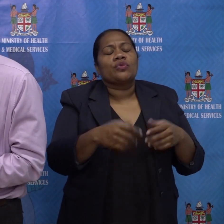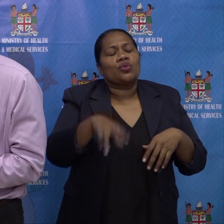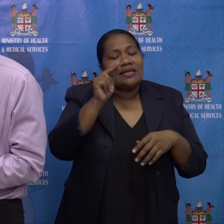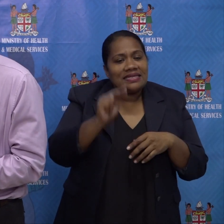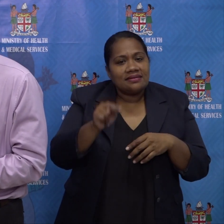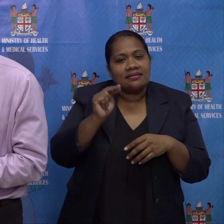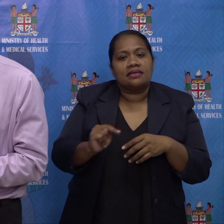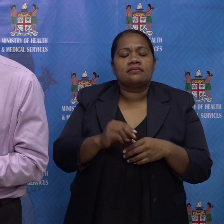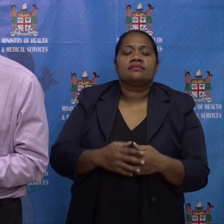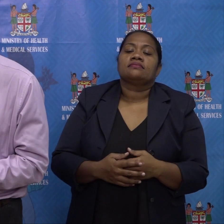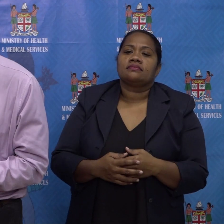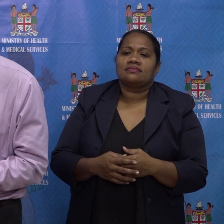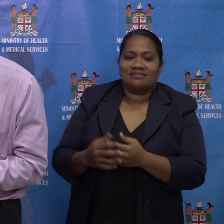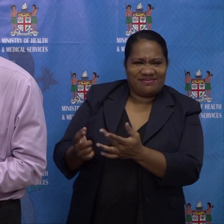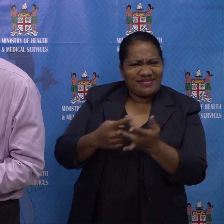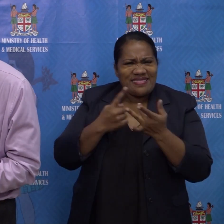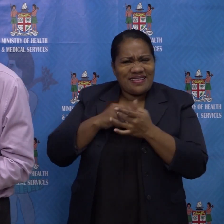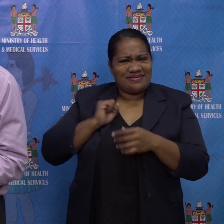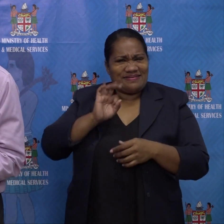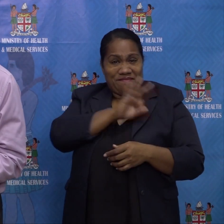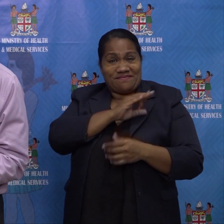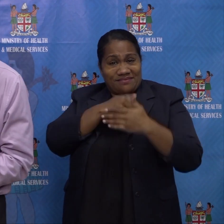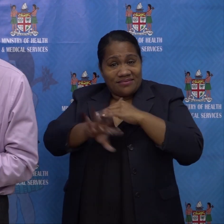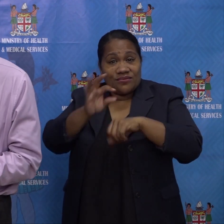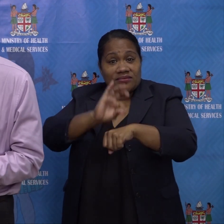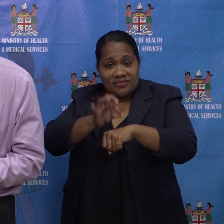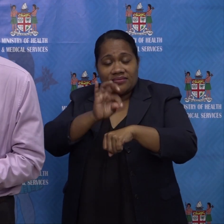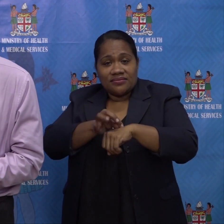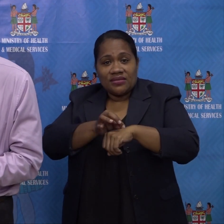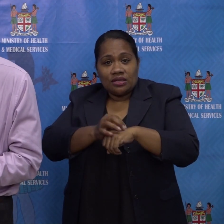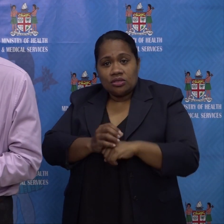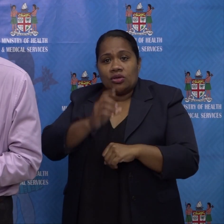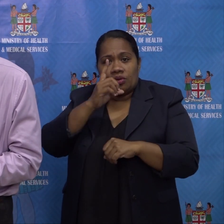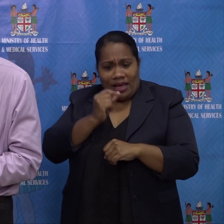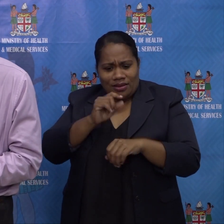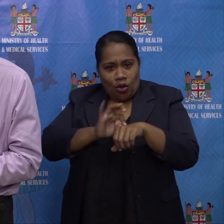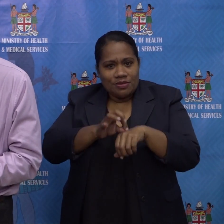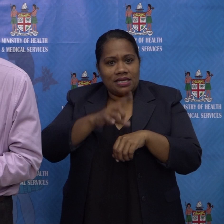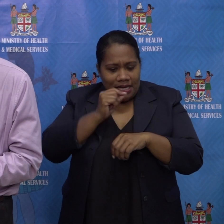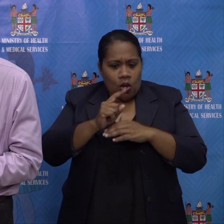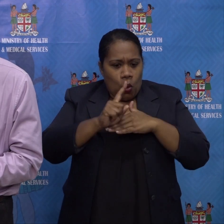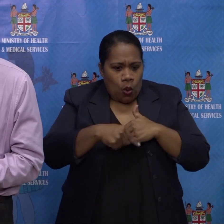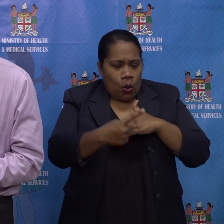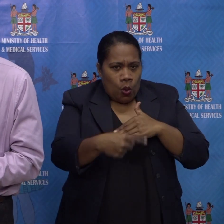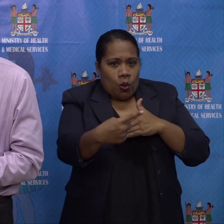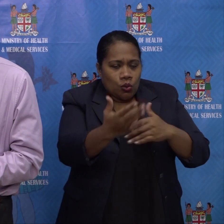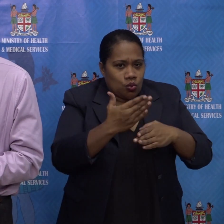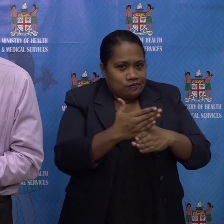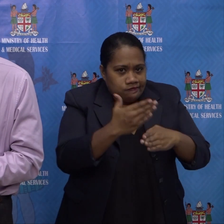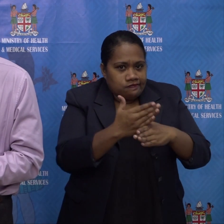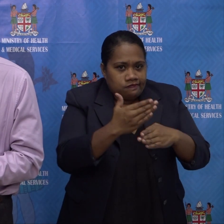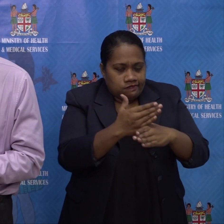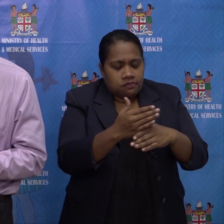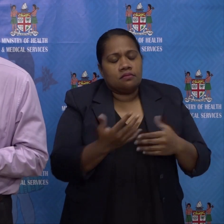need maids and other stuff like that to actually keep the hospital running for the rest.